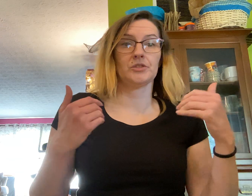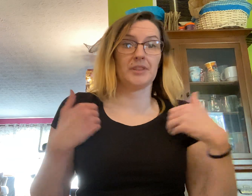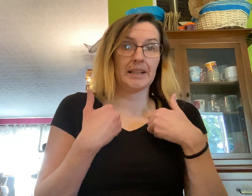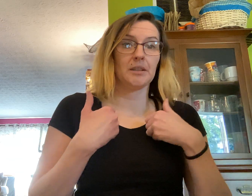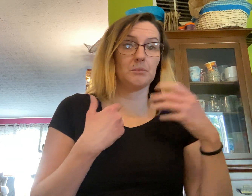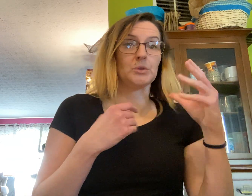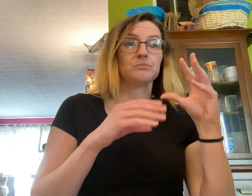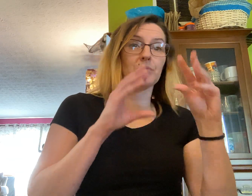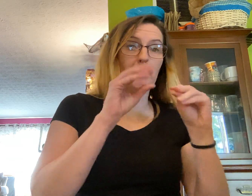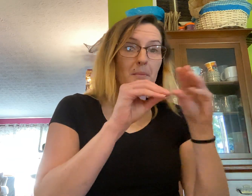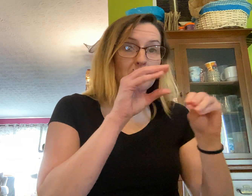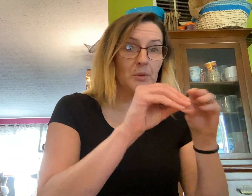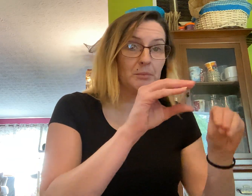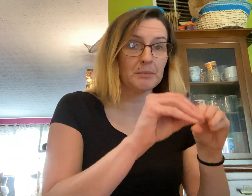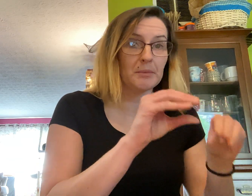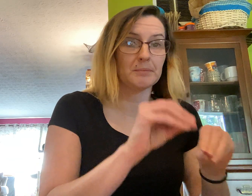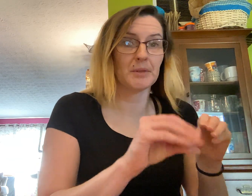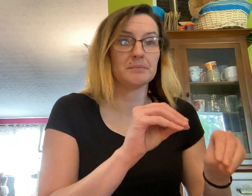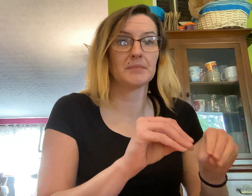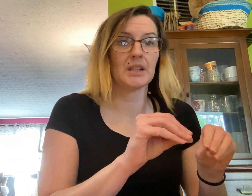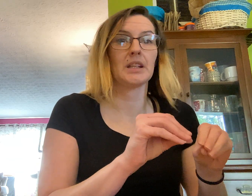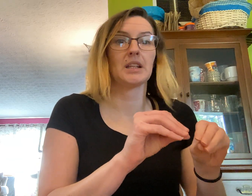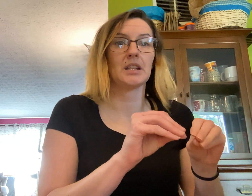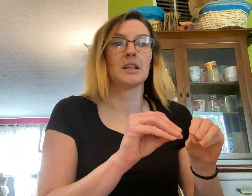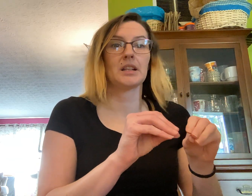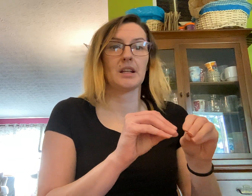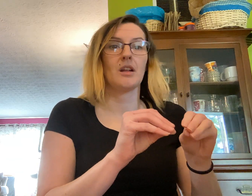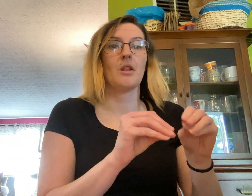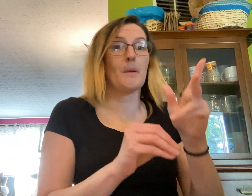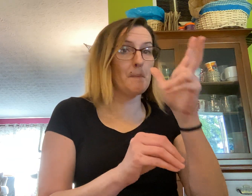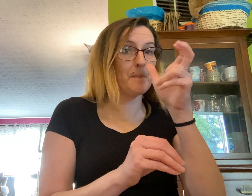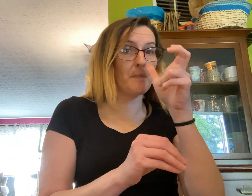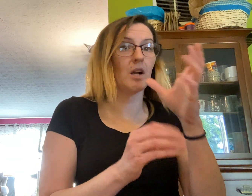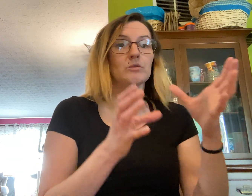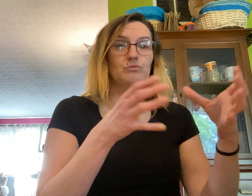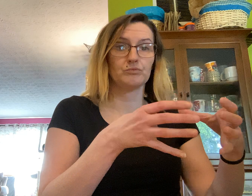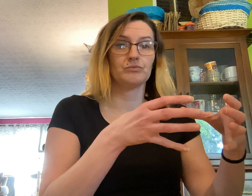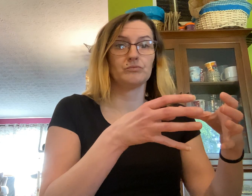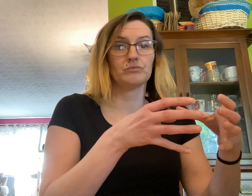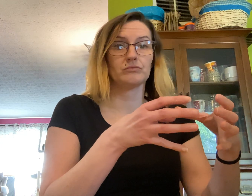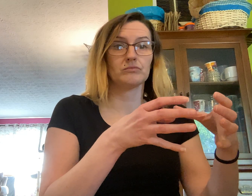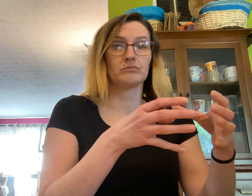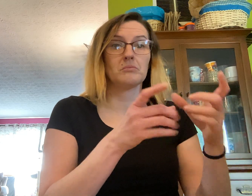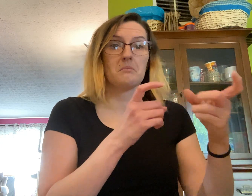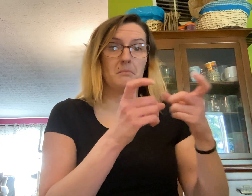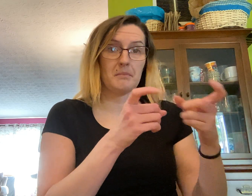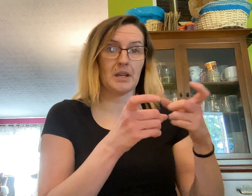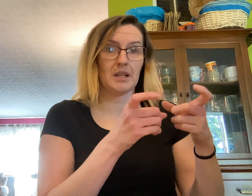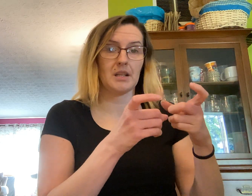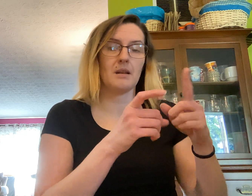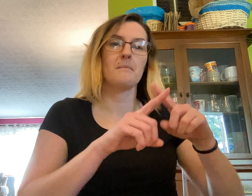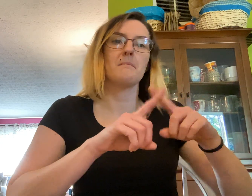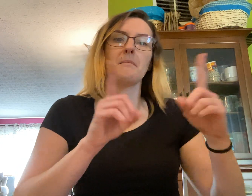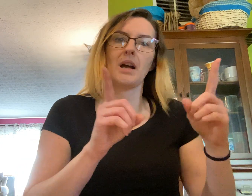have evolved, then that's where we run into problems. We don't have natural enemies